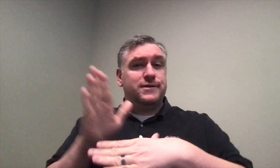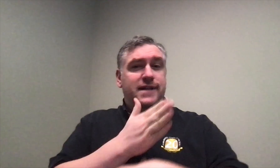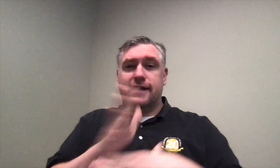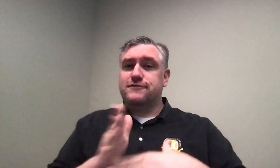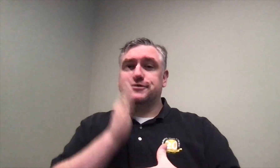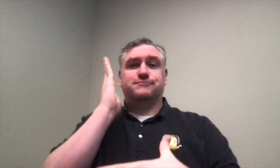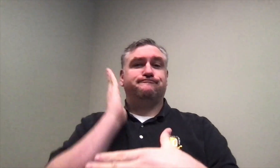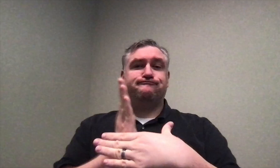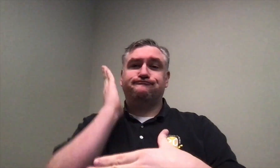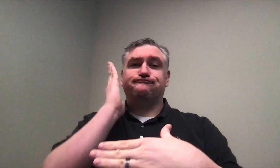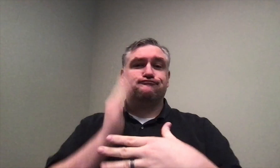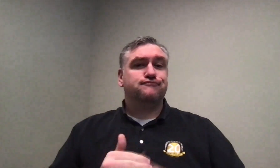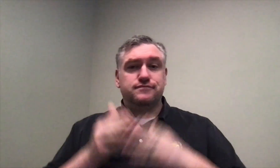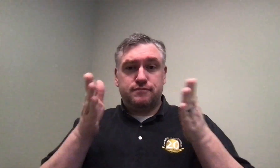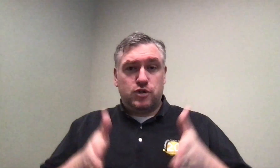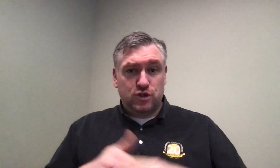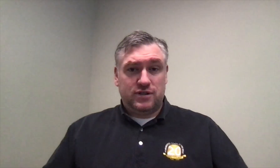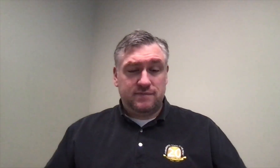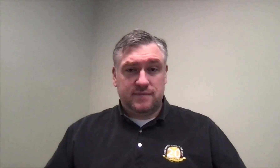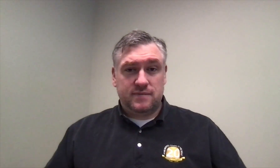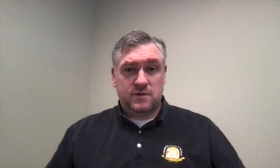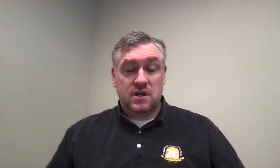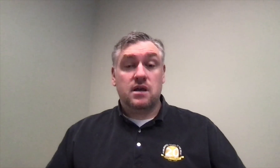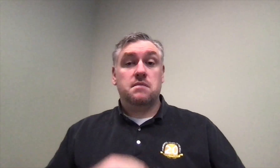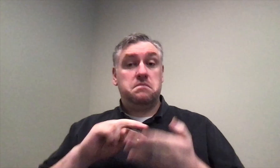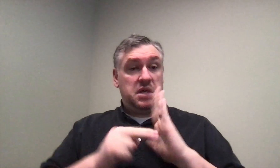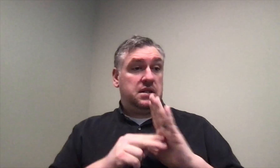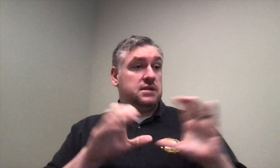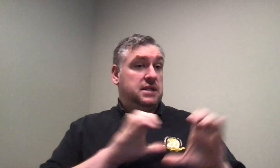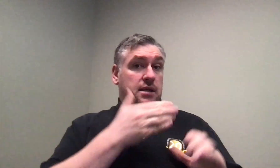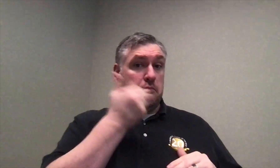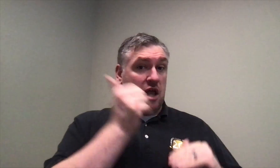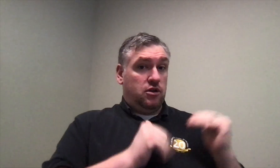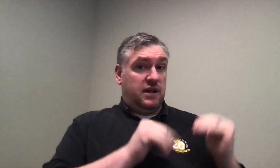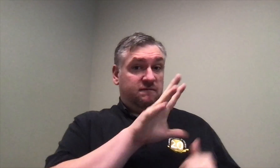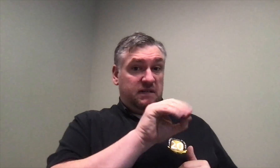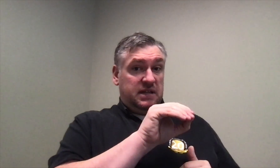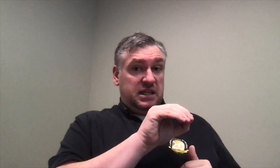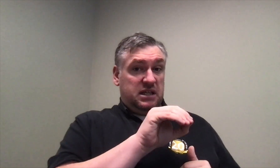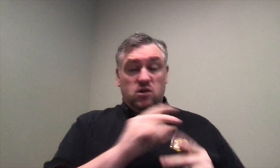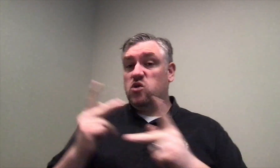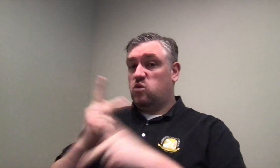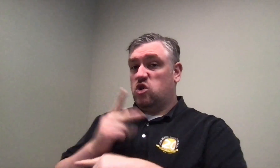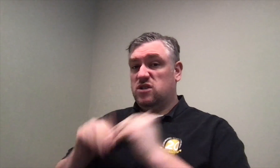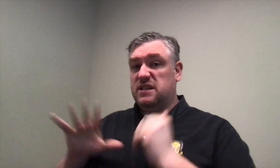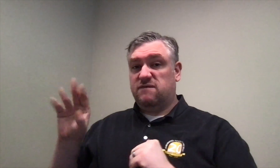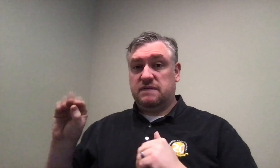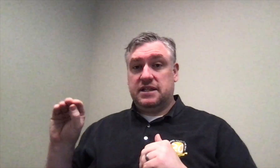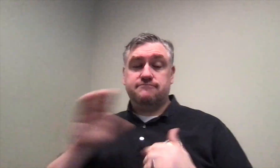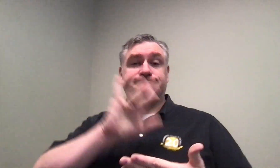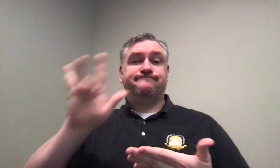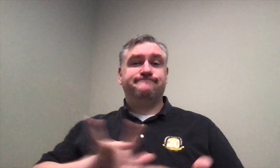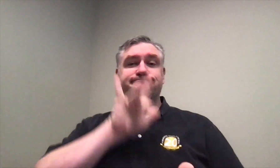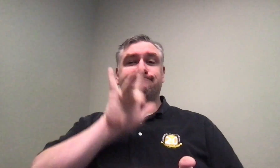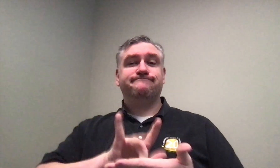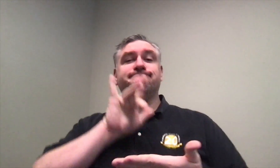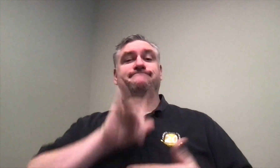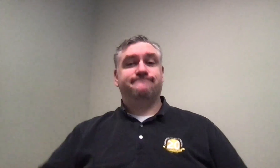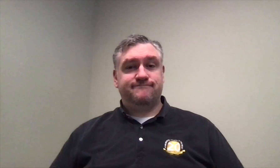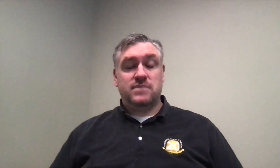They're the most normal, average, middle of the road person. Means they did better than 50 people and worse than 50 people, right